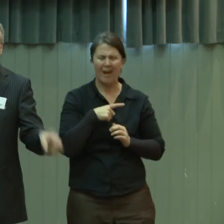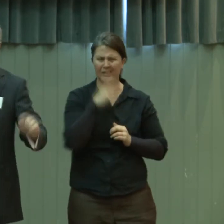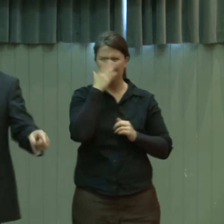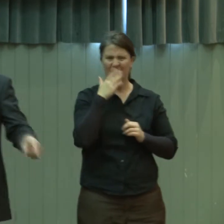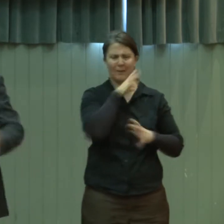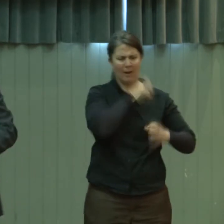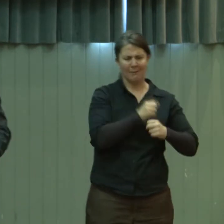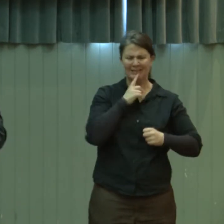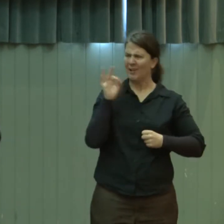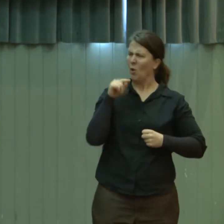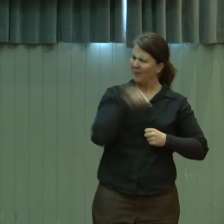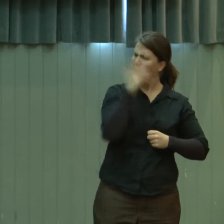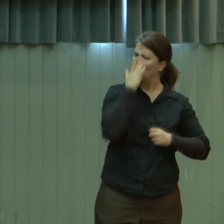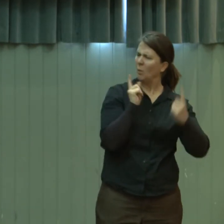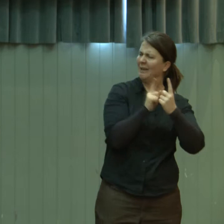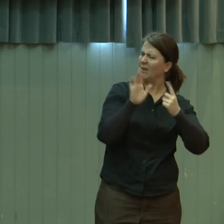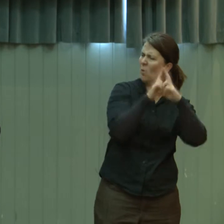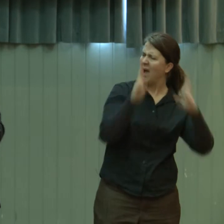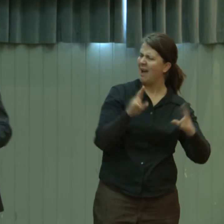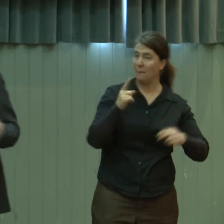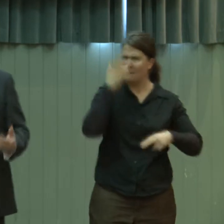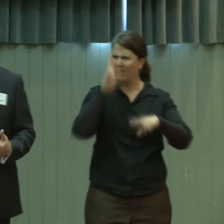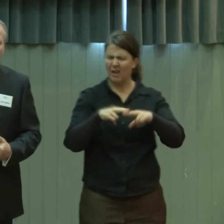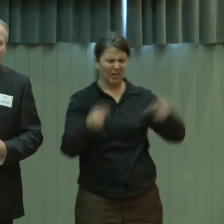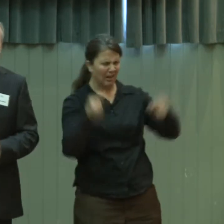catchment. And the parents are saying, yes, but this is the one that meets their needs.